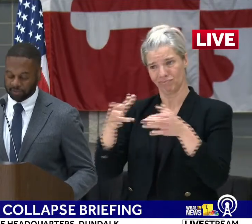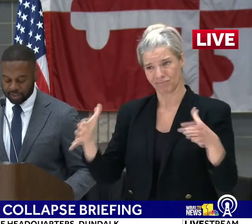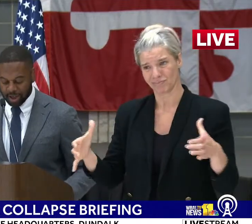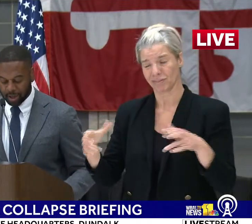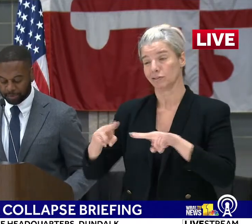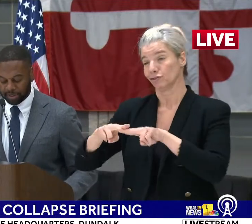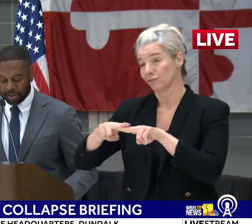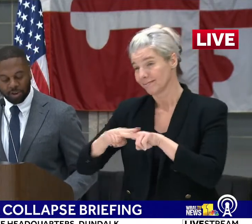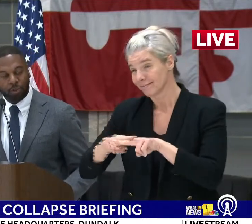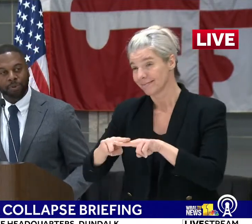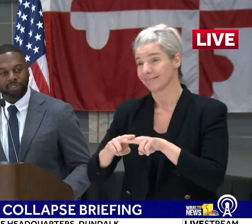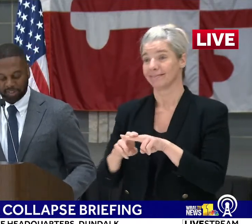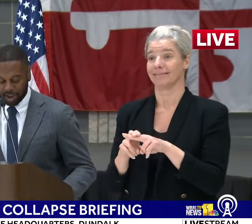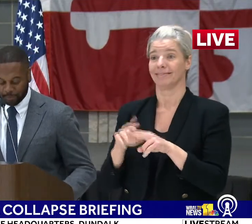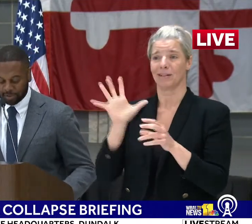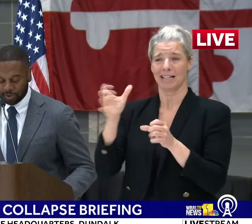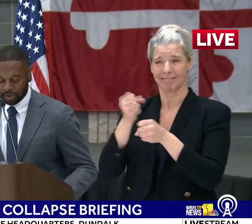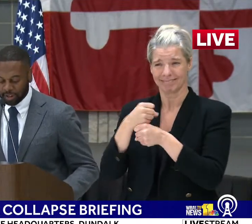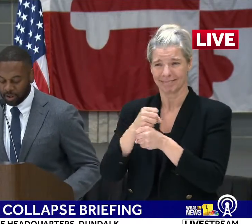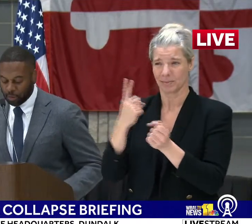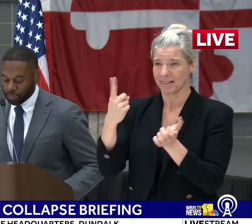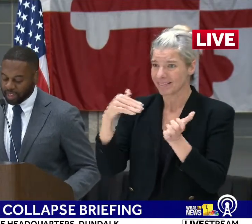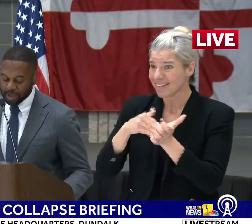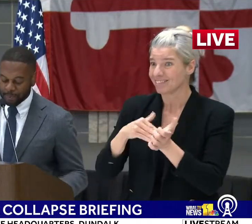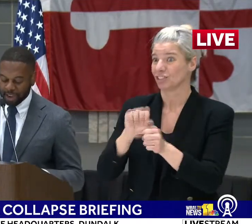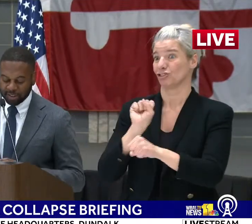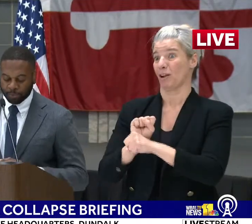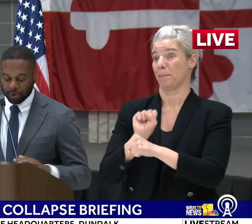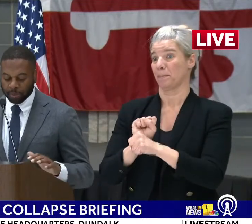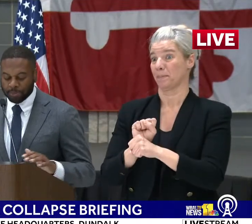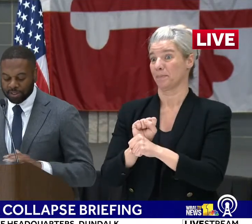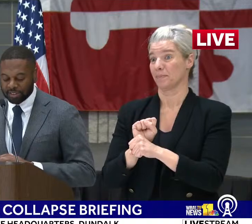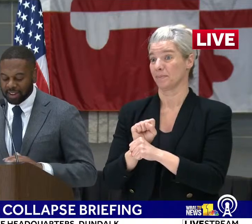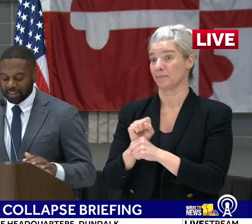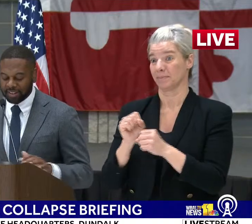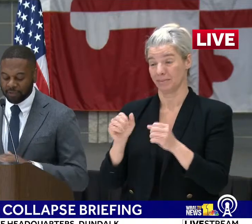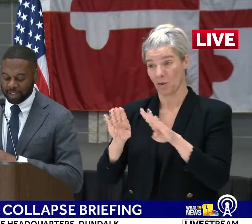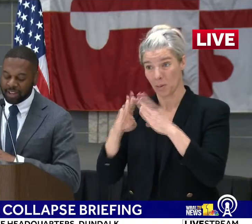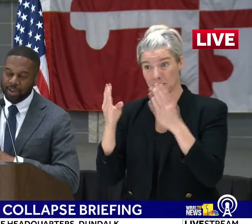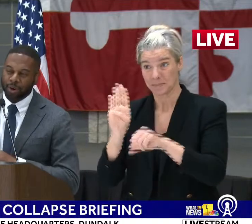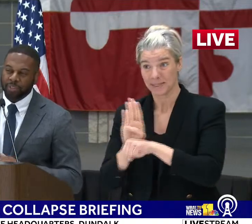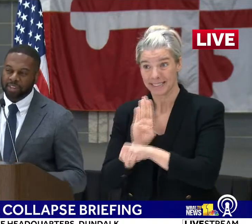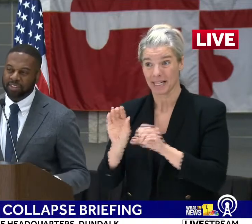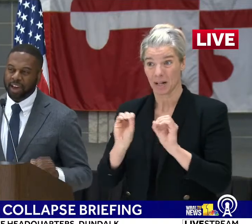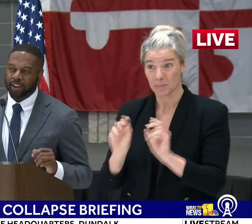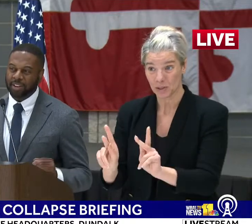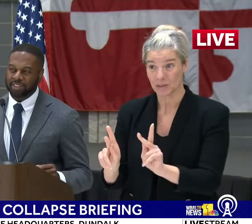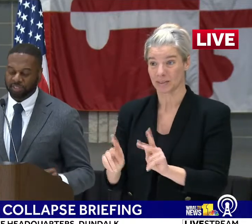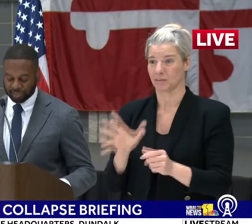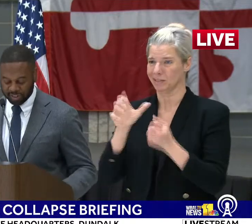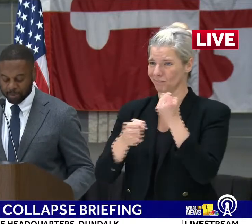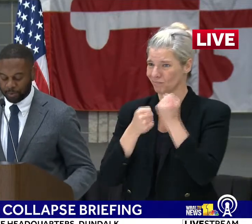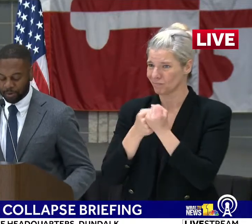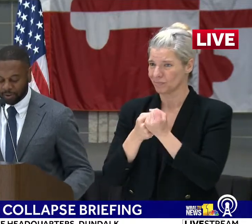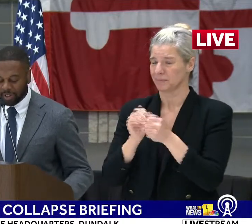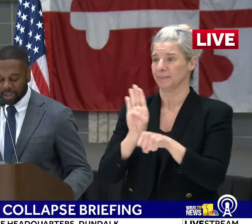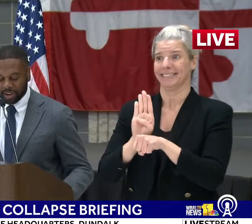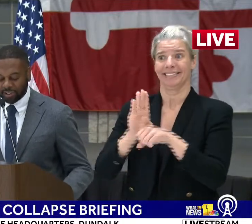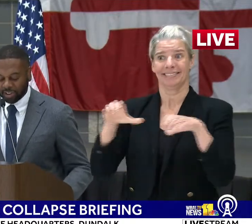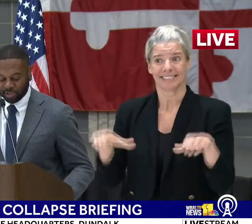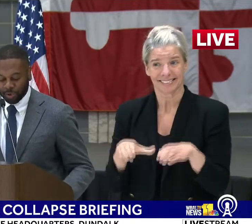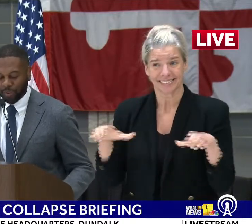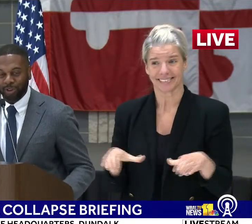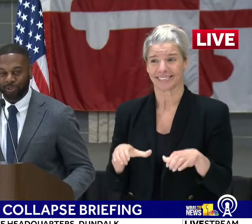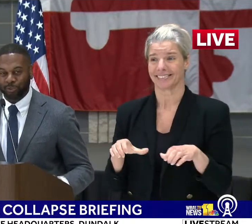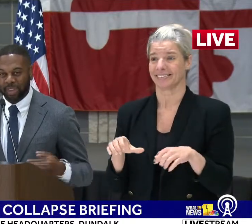creating thousands of jobs, new business opportunity, with the impact supporting business activity on the entire eastern